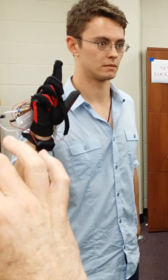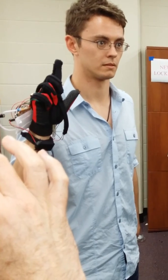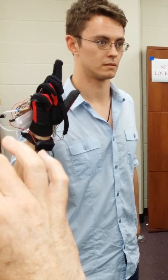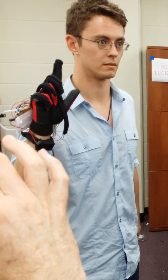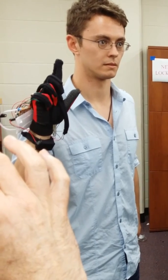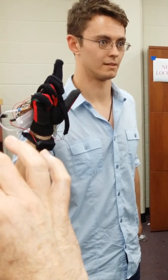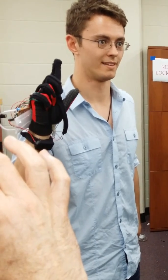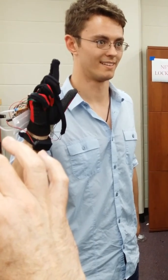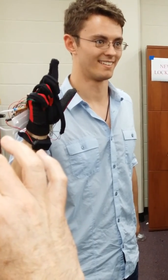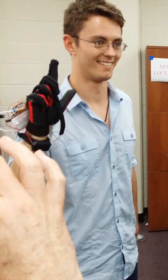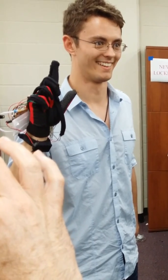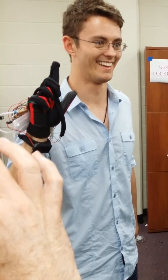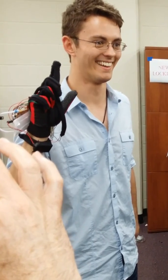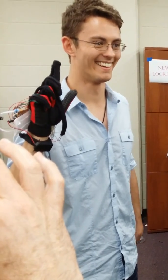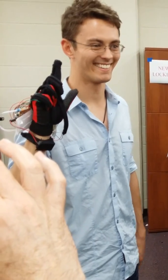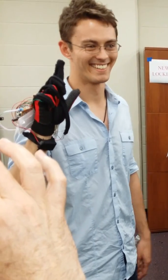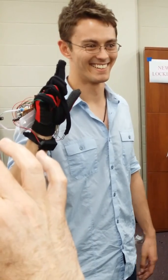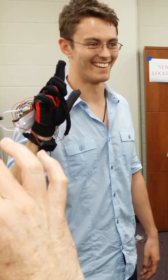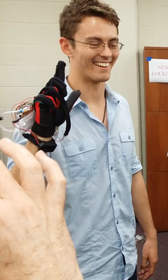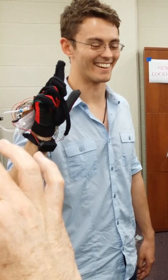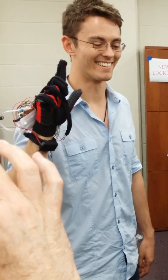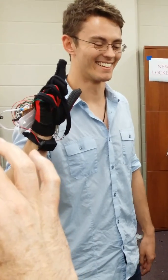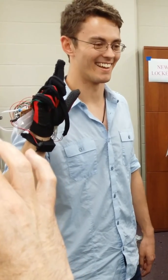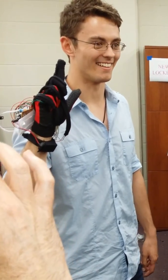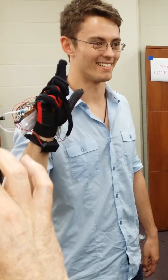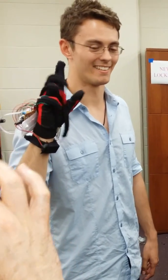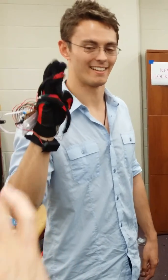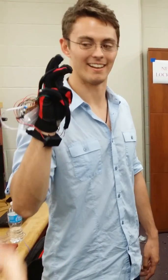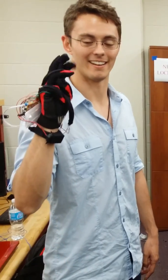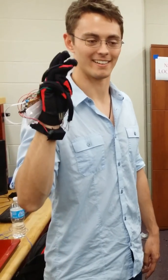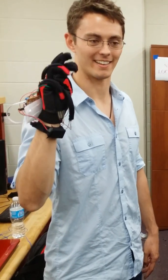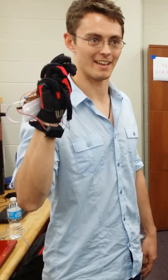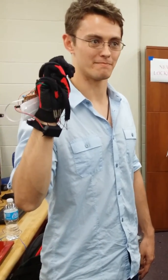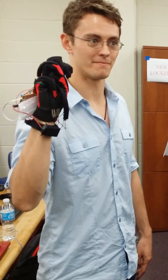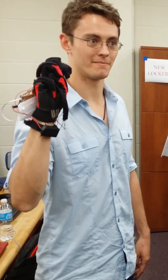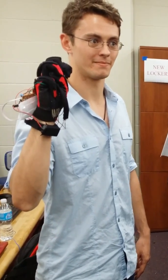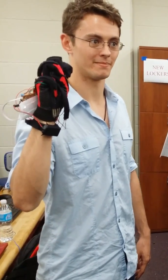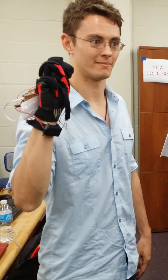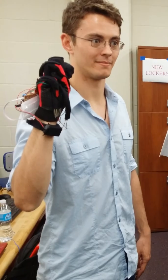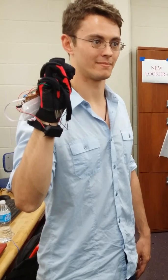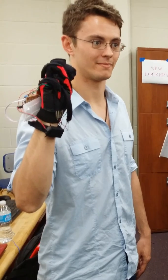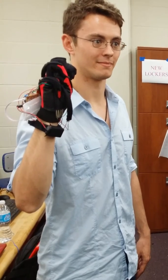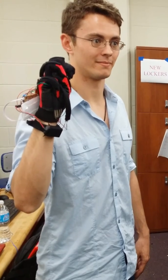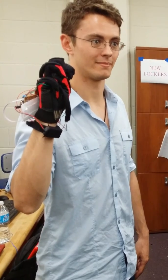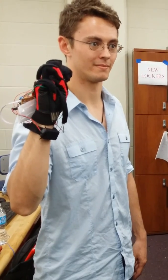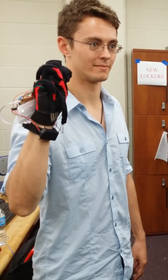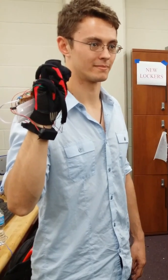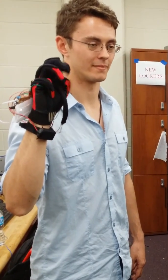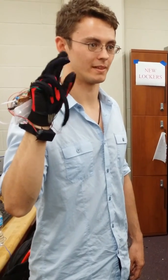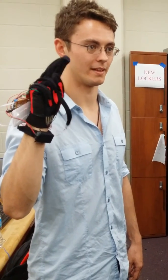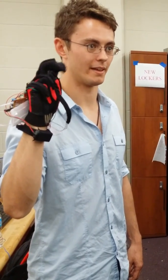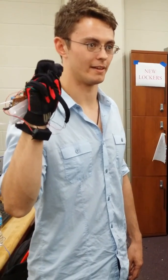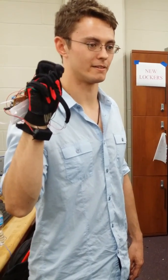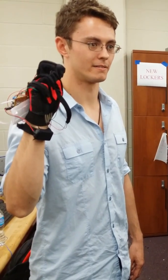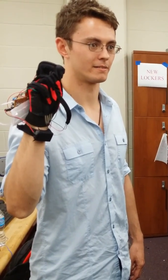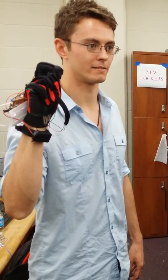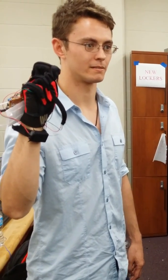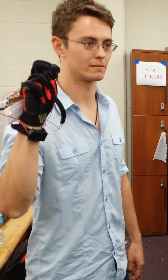Yeah. No. Yeah, it's there. Okay. L. M. Yep. N.